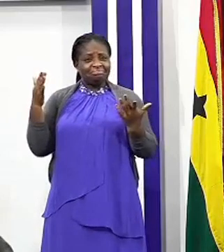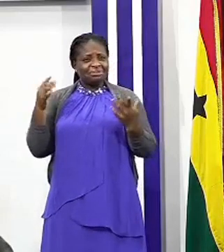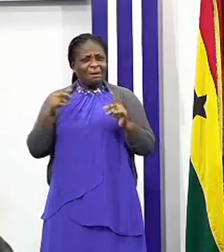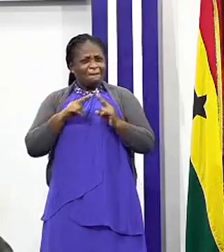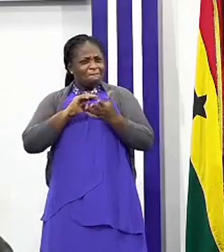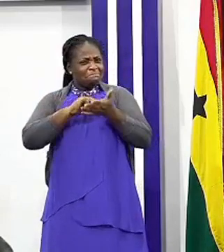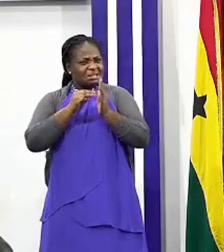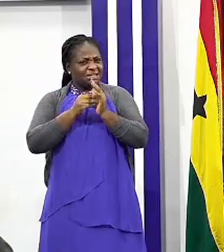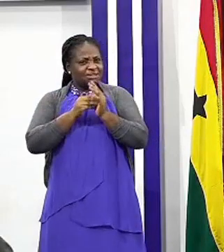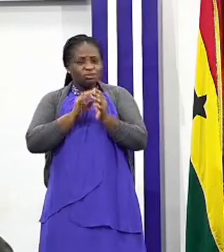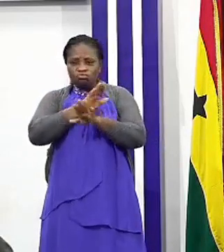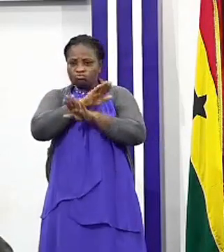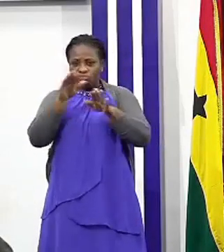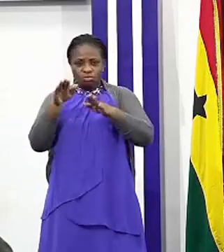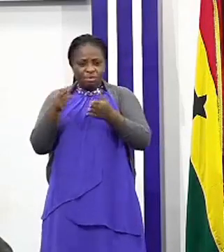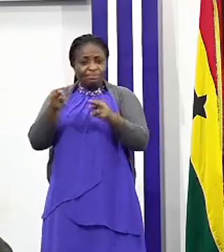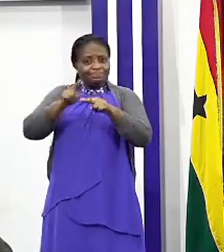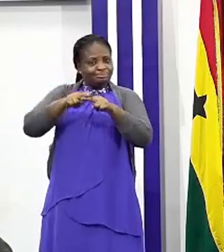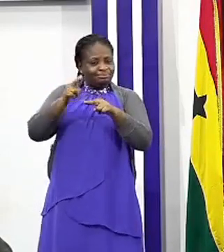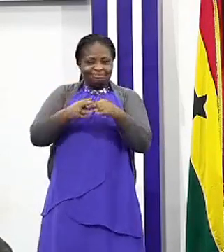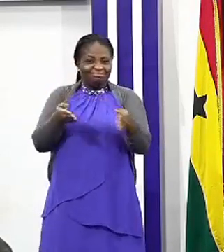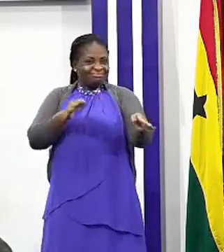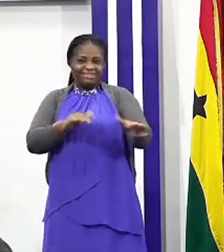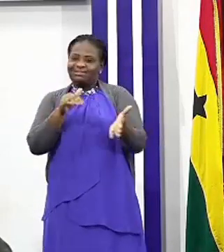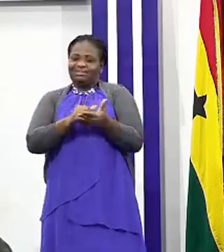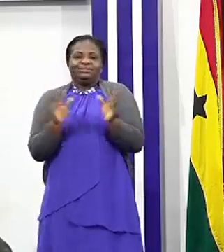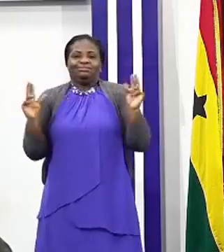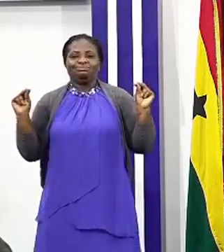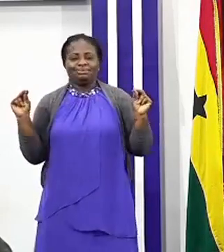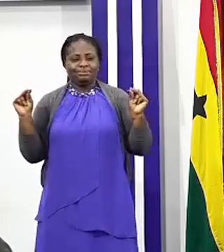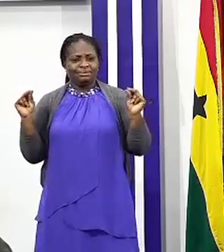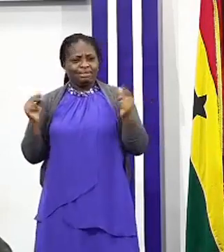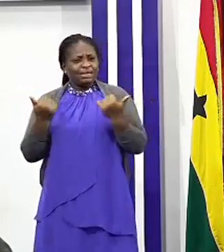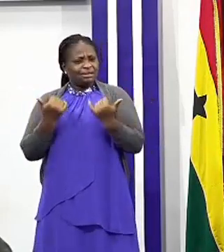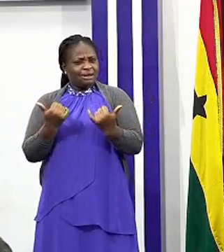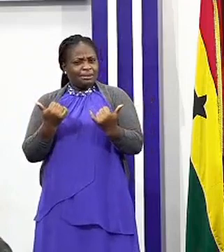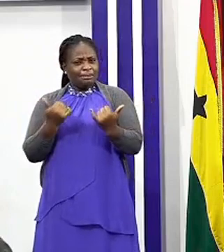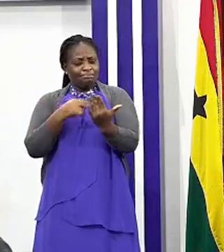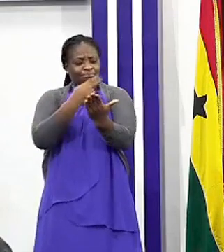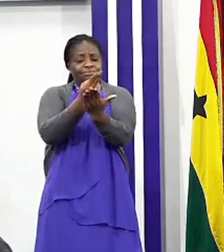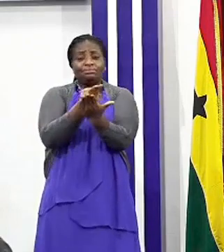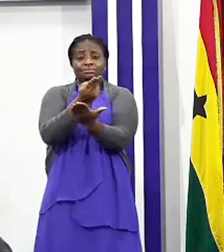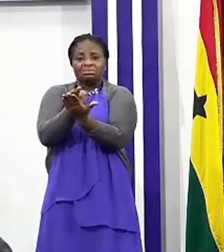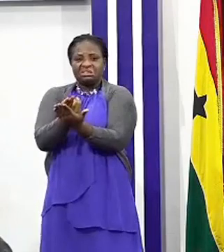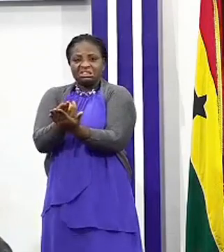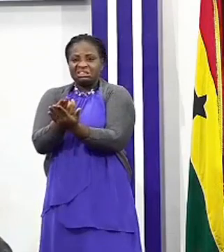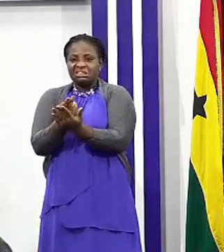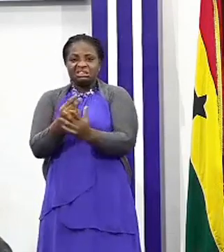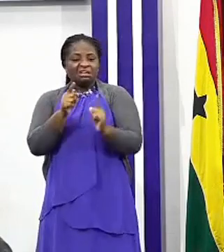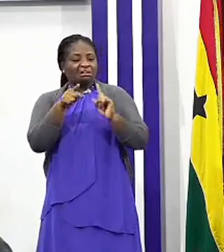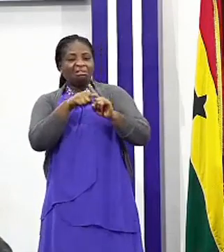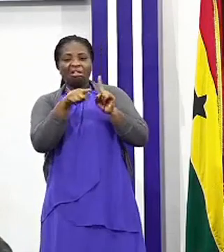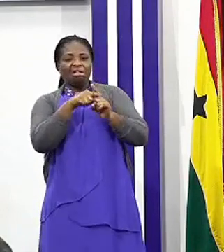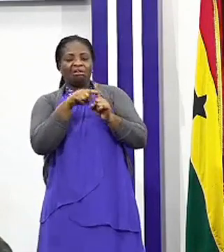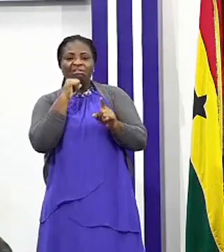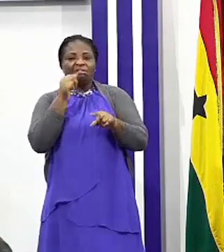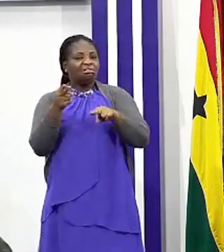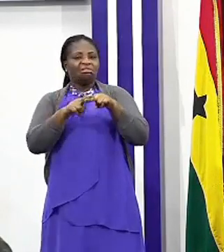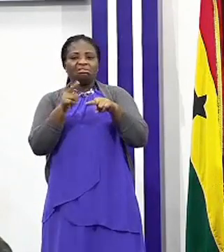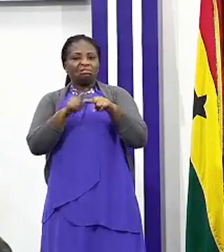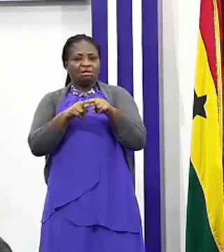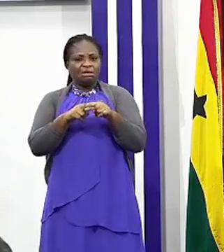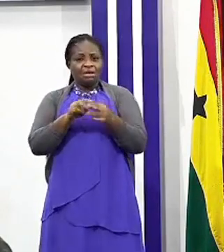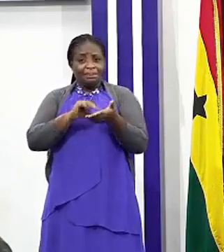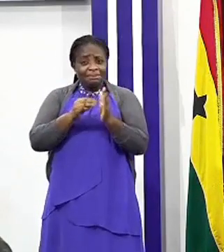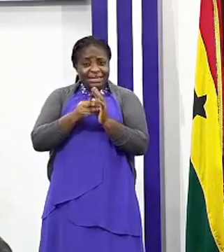no any increasing in the number of deaths. The number of admissions are not increasing. And so that can be also